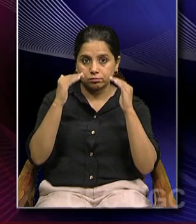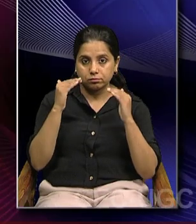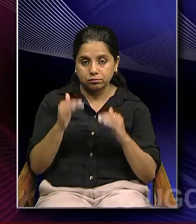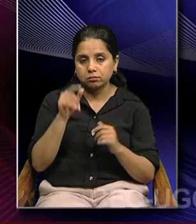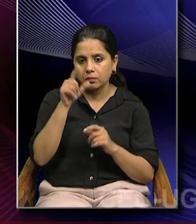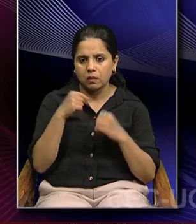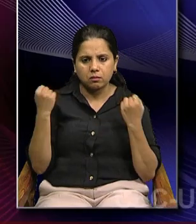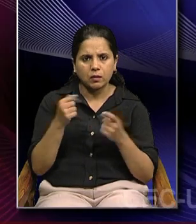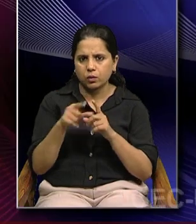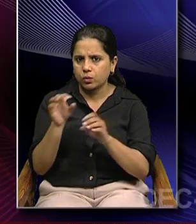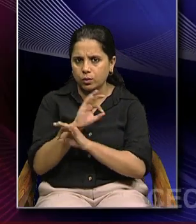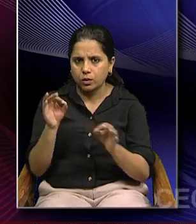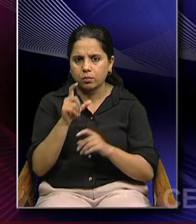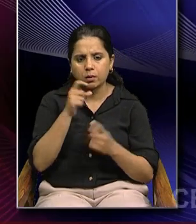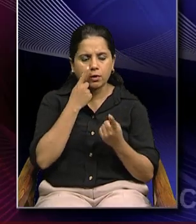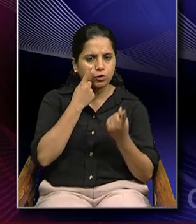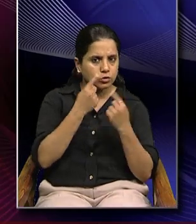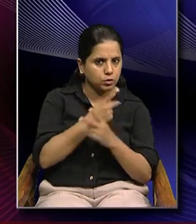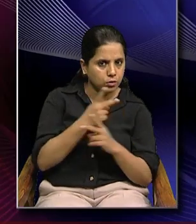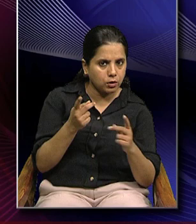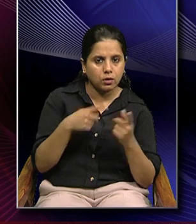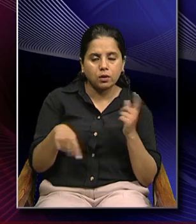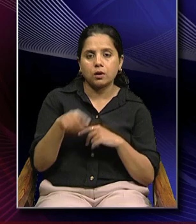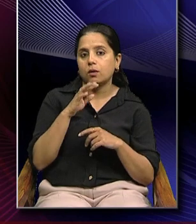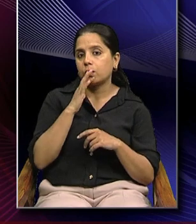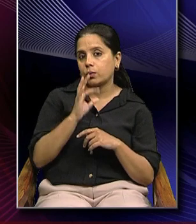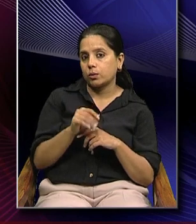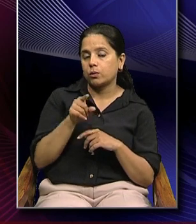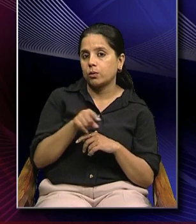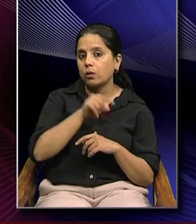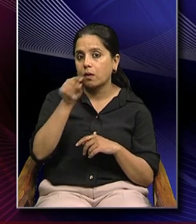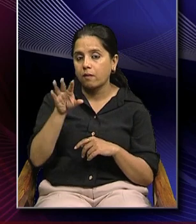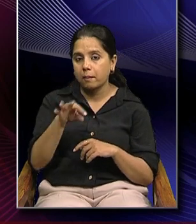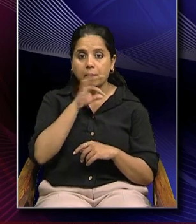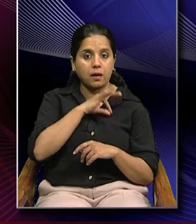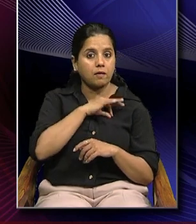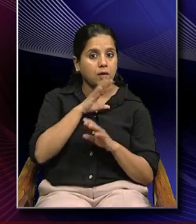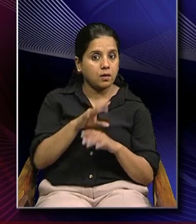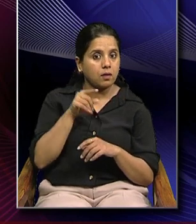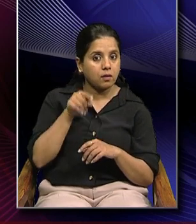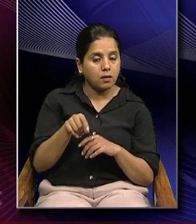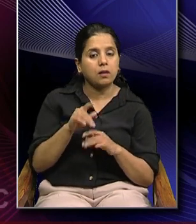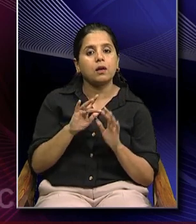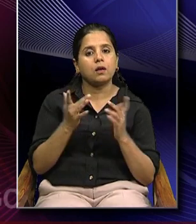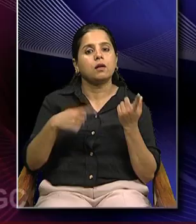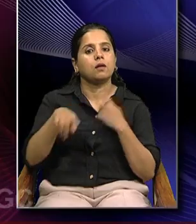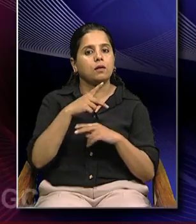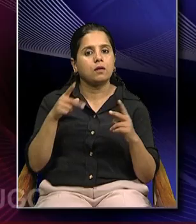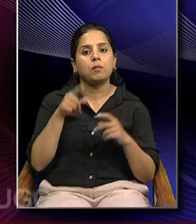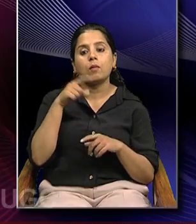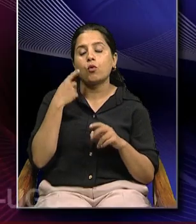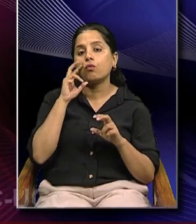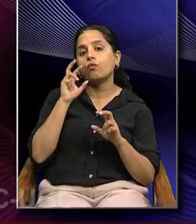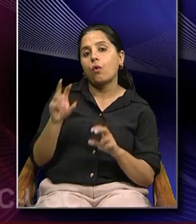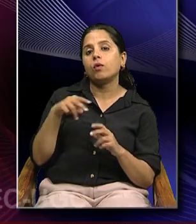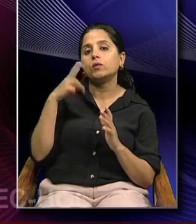inactive people, spectators, I mean those who are simply taking the benefit out of the internet world, people who watch and